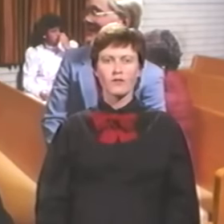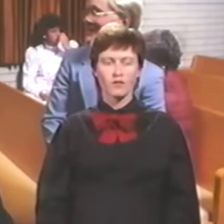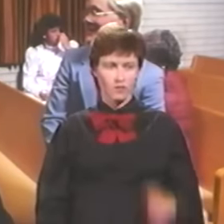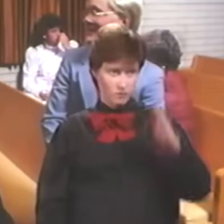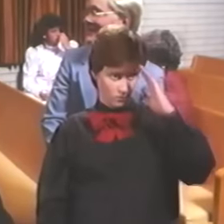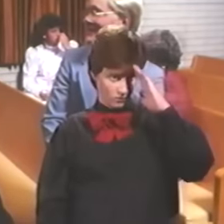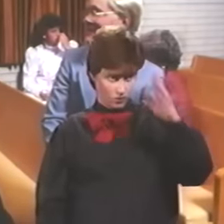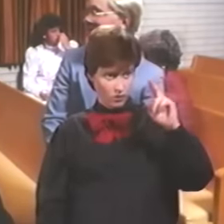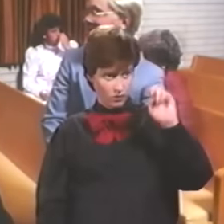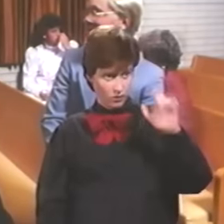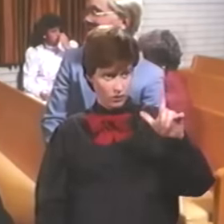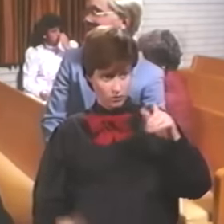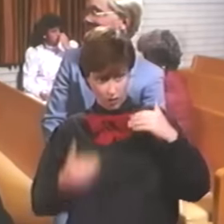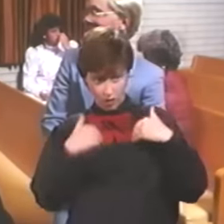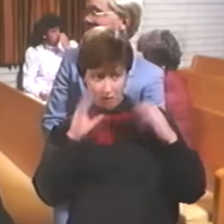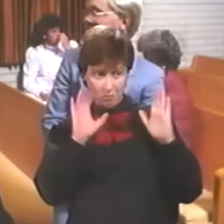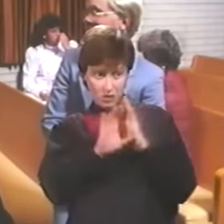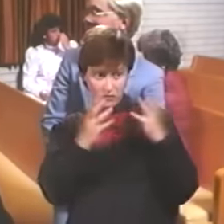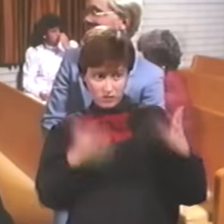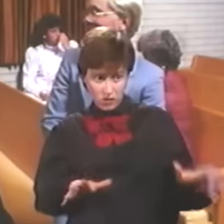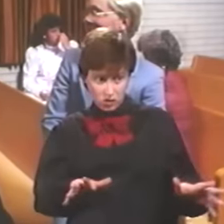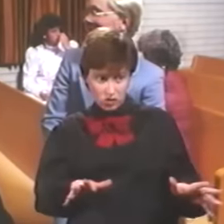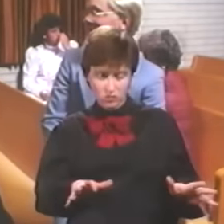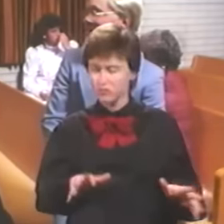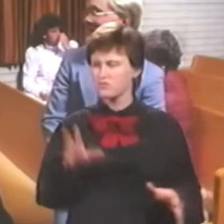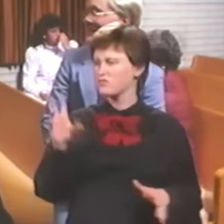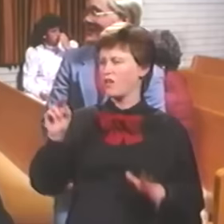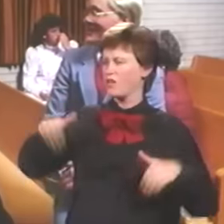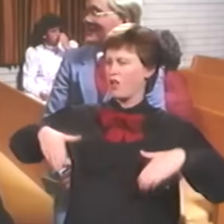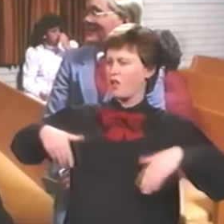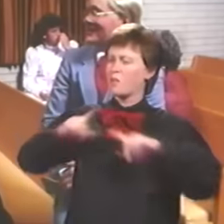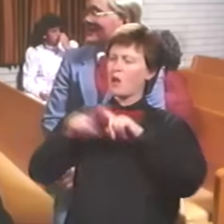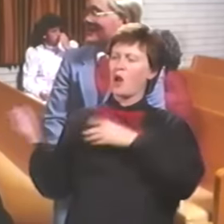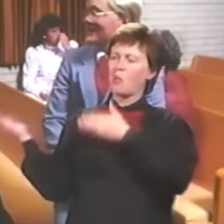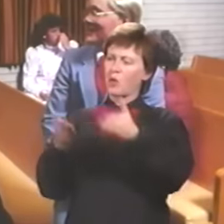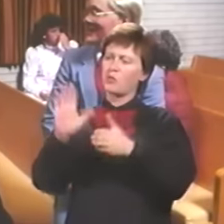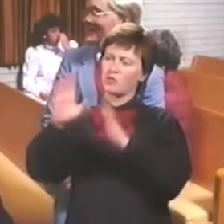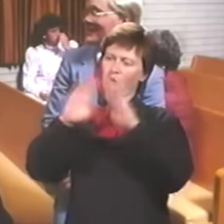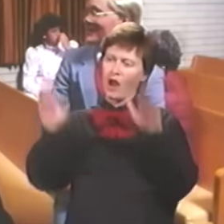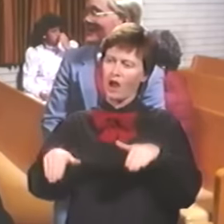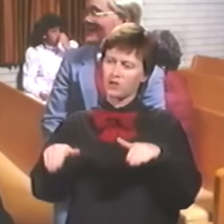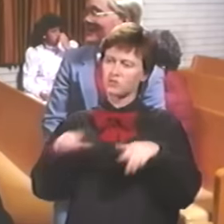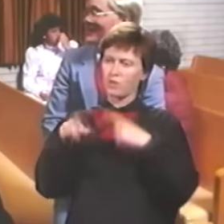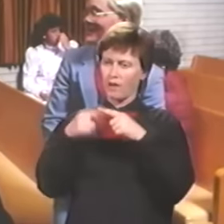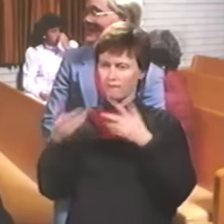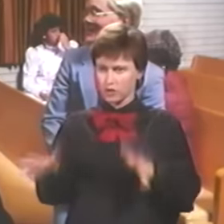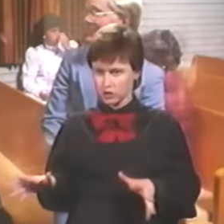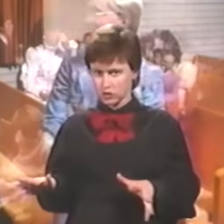Hi, Neil. Have you got those pictures yet? No, but I'll bring them over to your house when I get them.